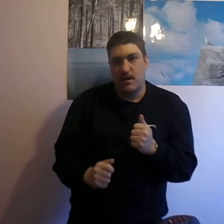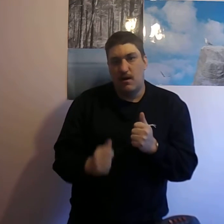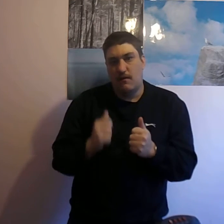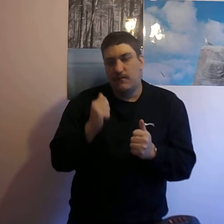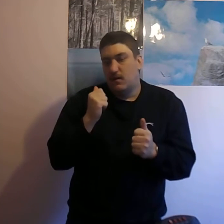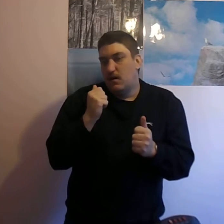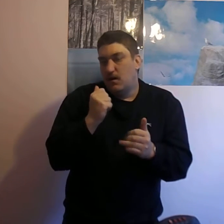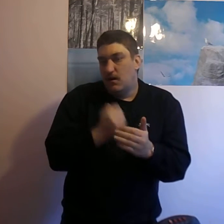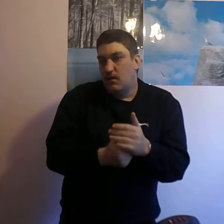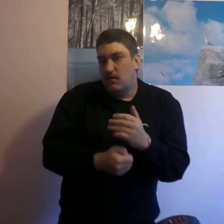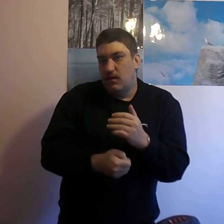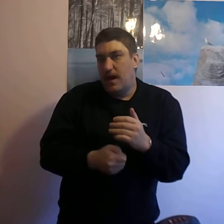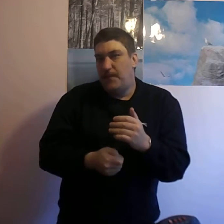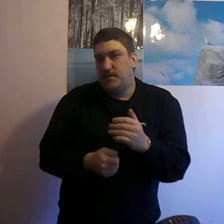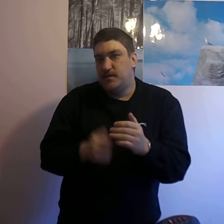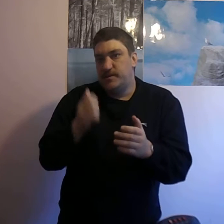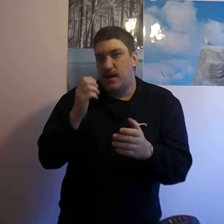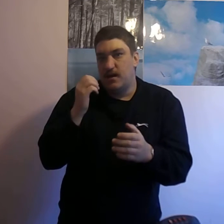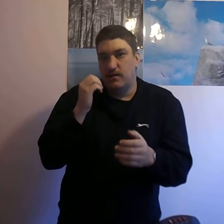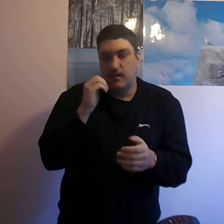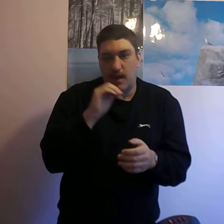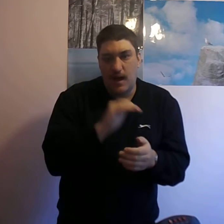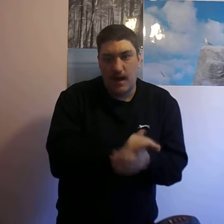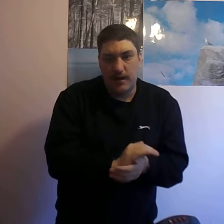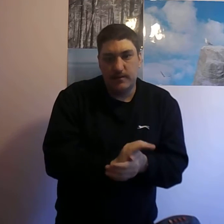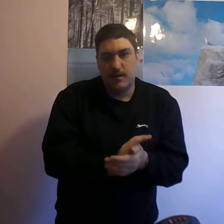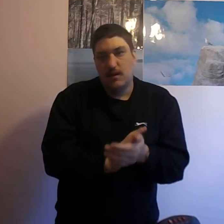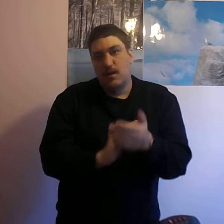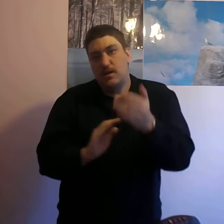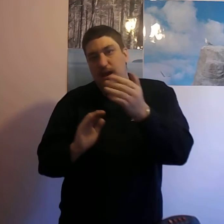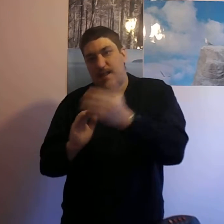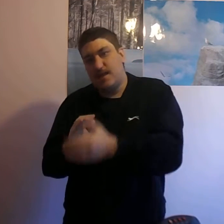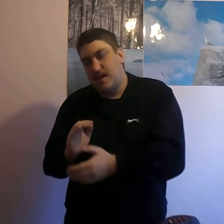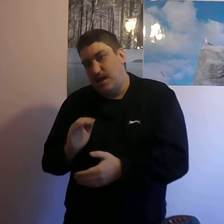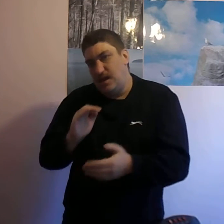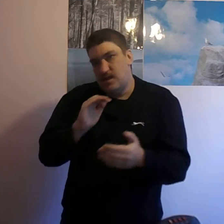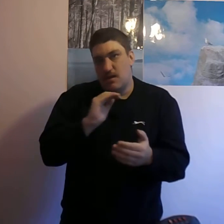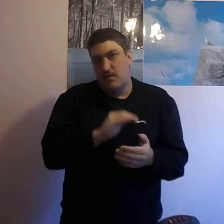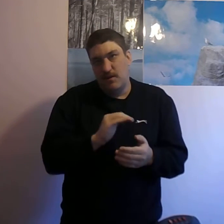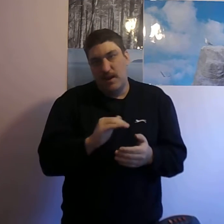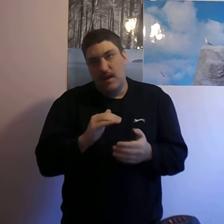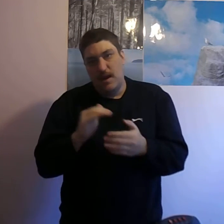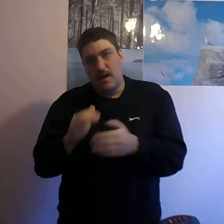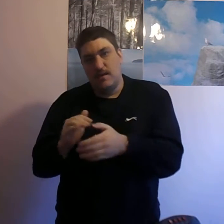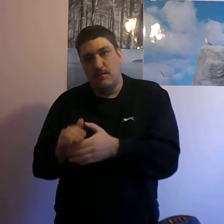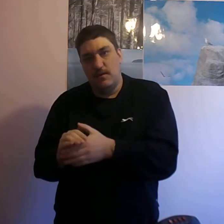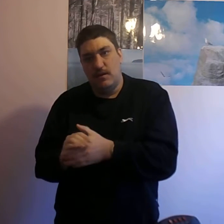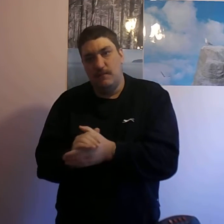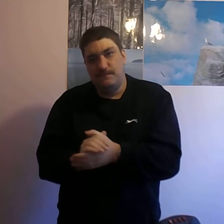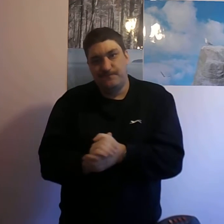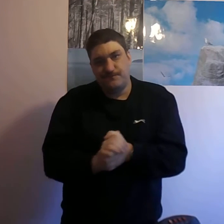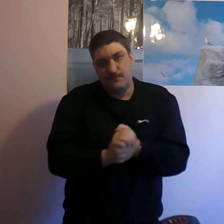of Aperture Science, and you get to see hear some of the